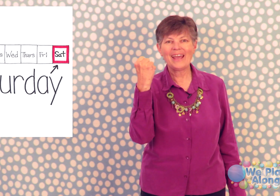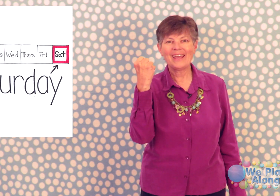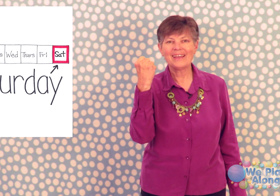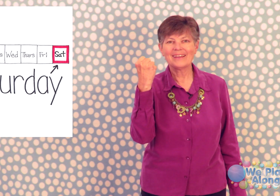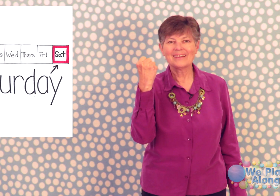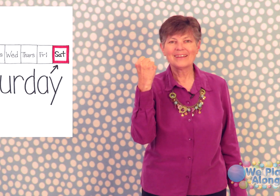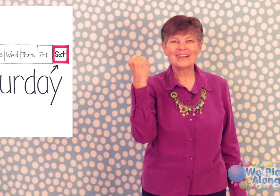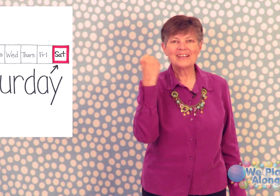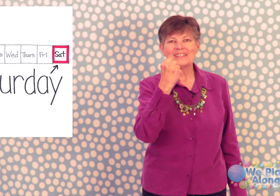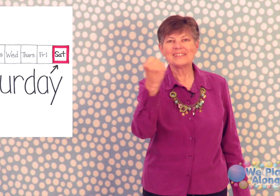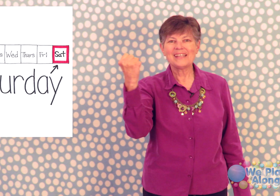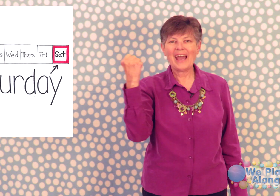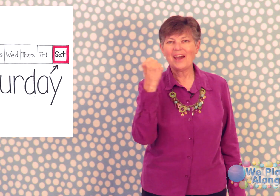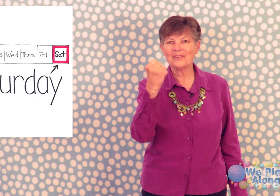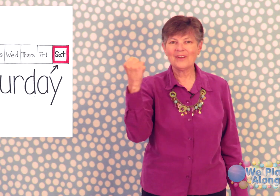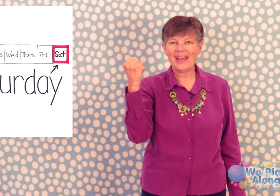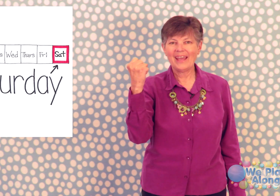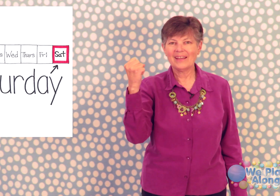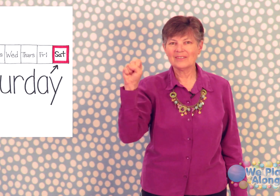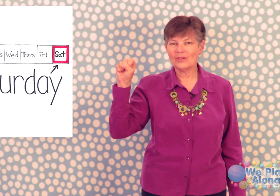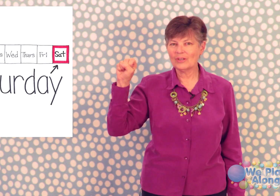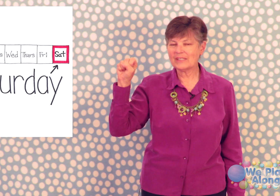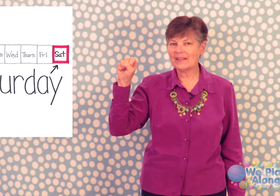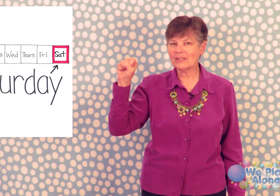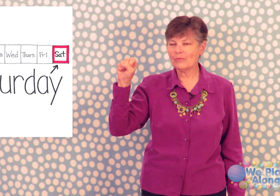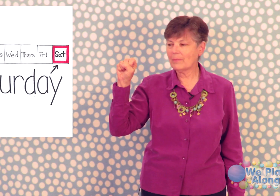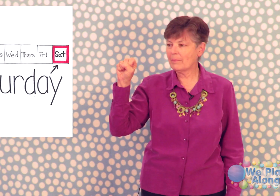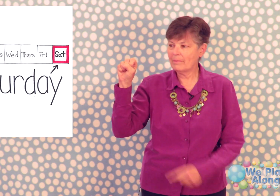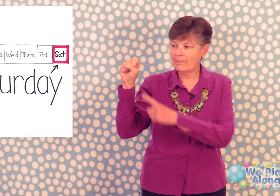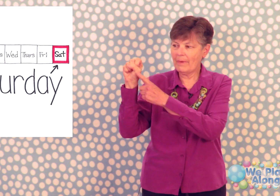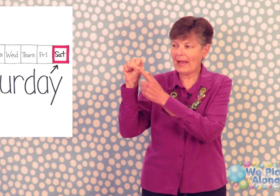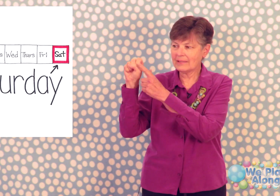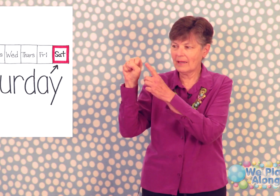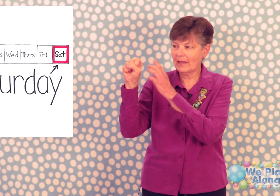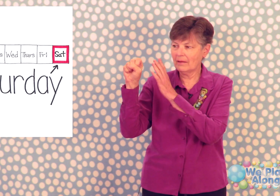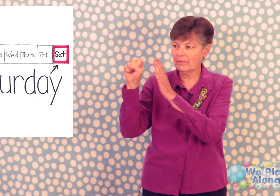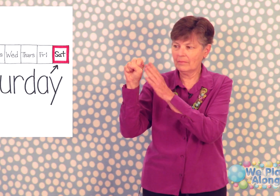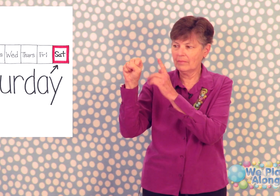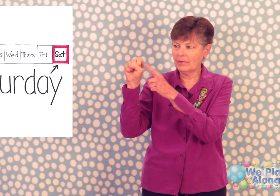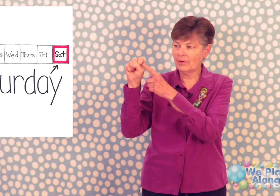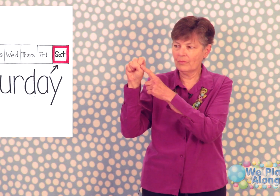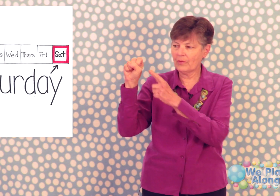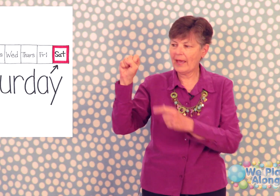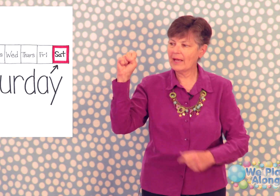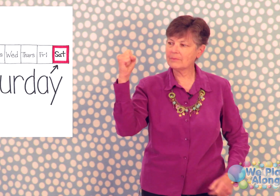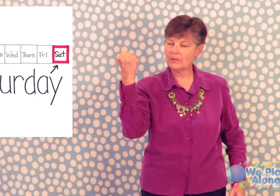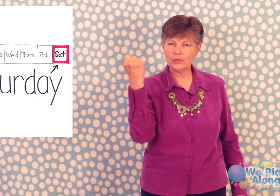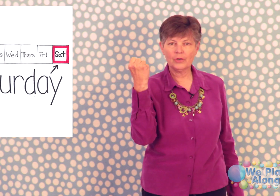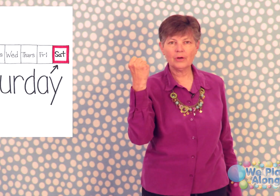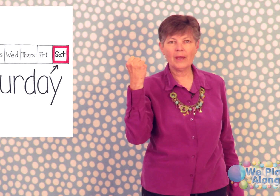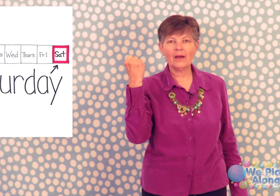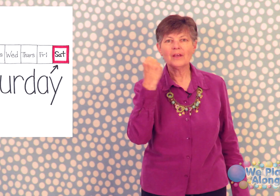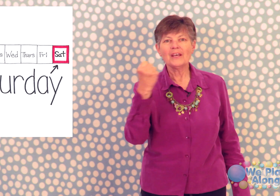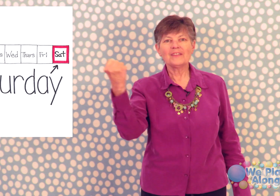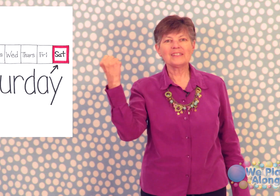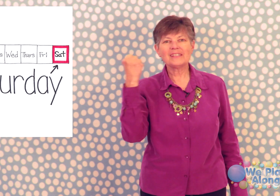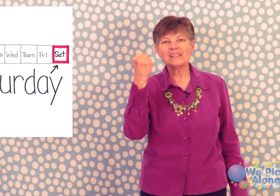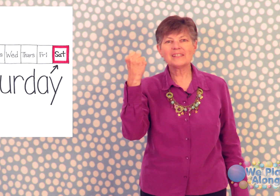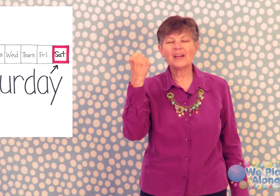Saturday. Saturday. So it looks like this from the back side, for the S, but turn it around. This is the sign